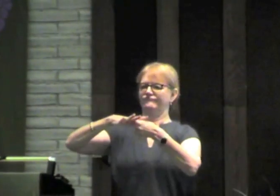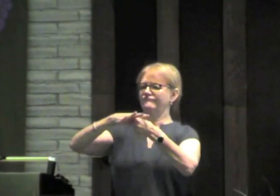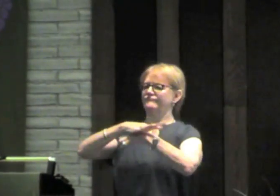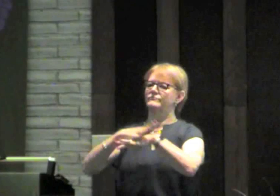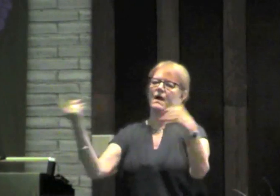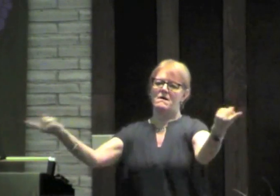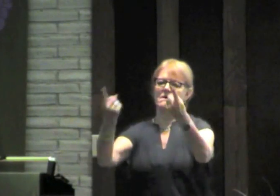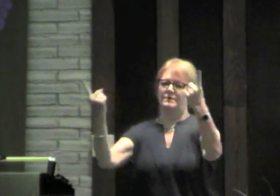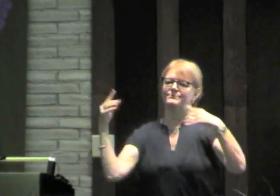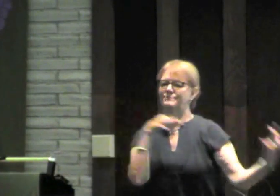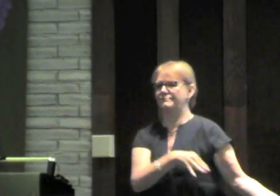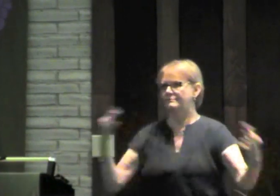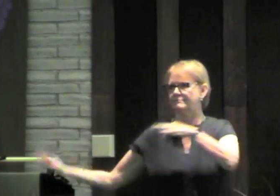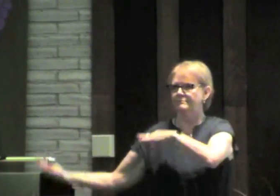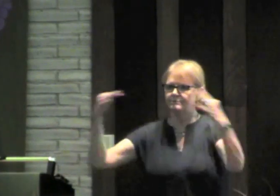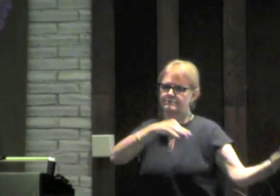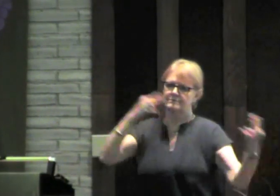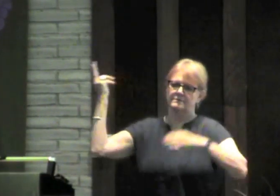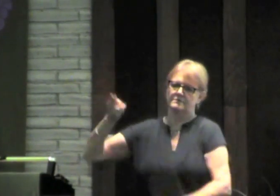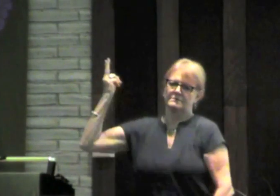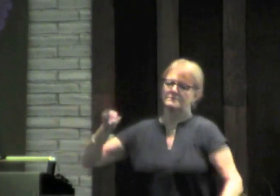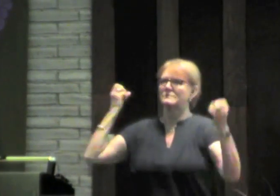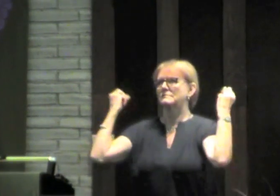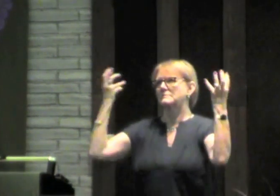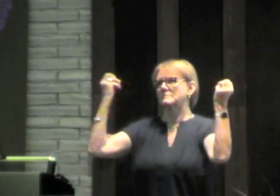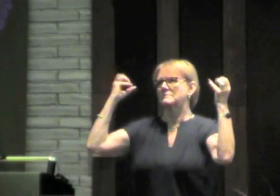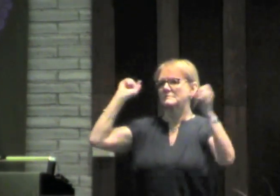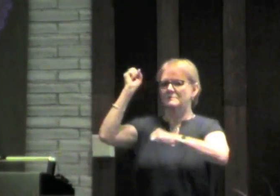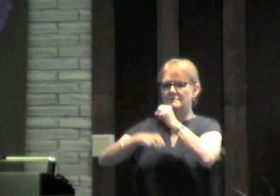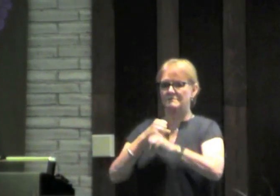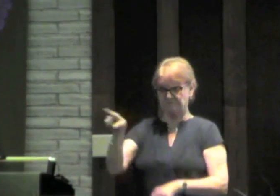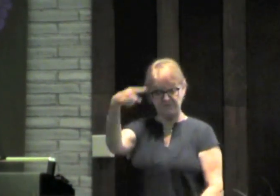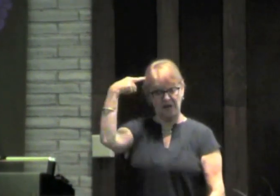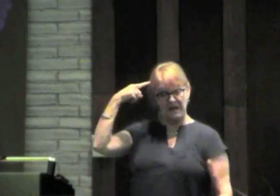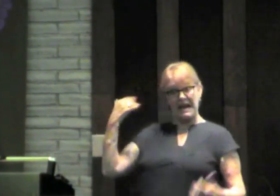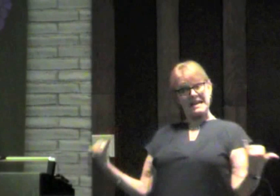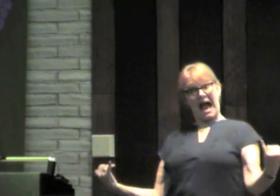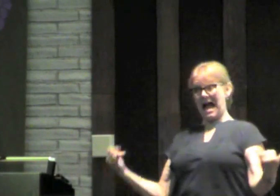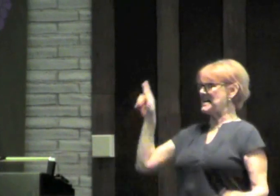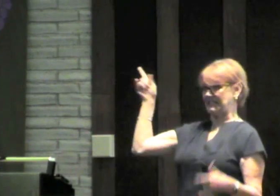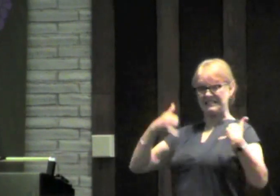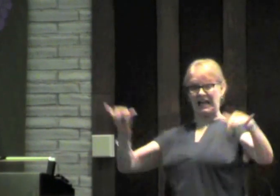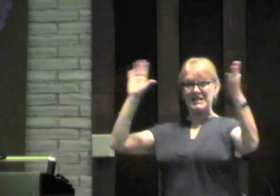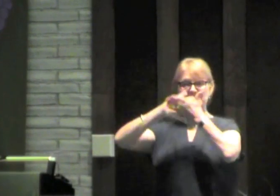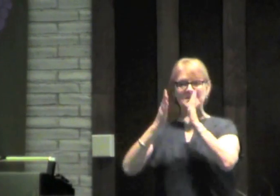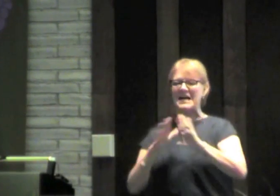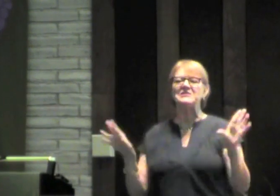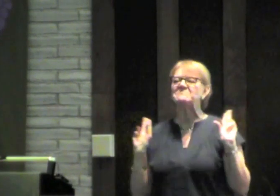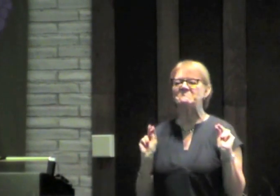Israel has never been a peaceful region. Historically, it has been at war for many, many, many